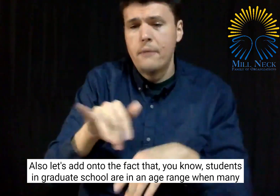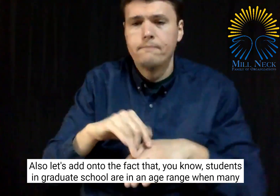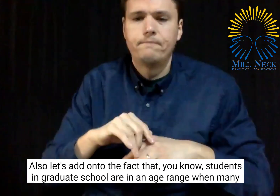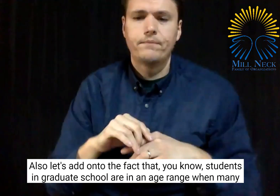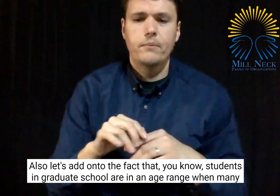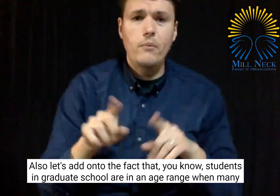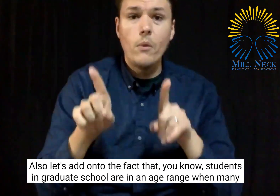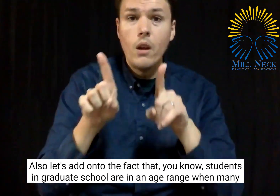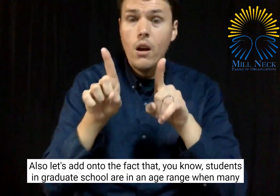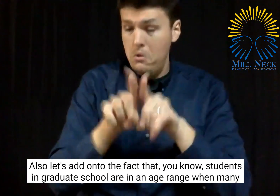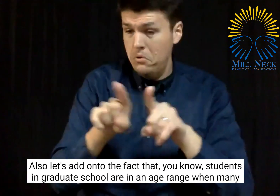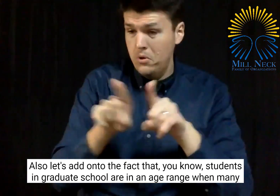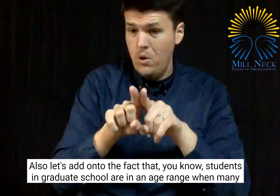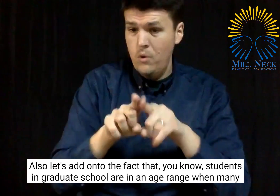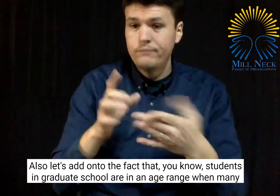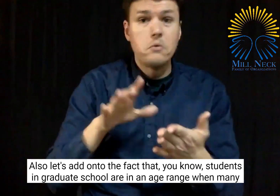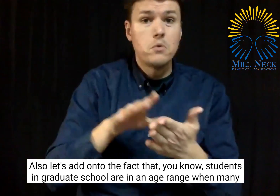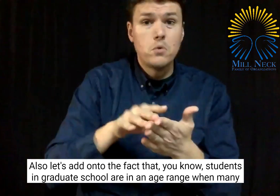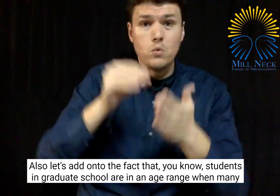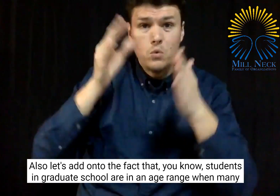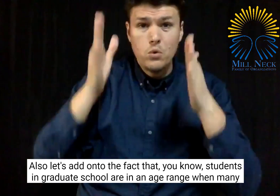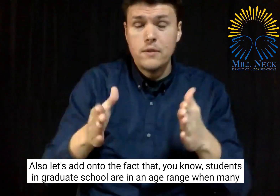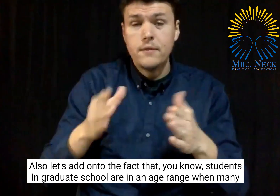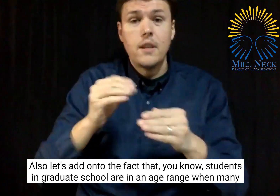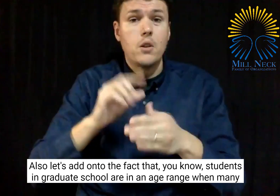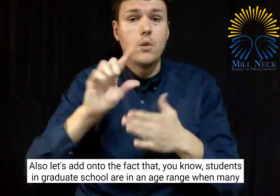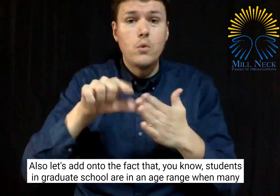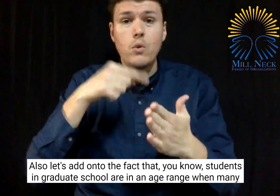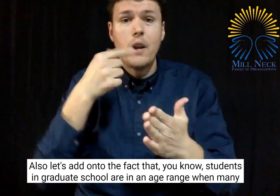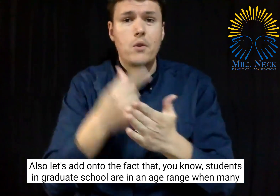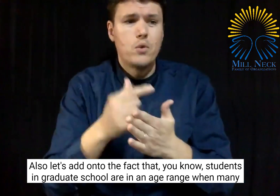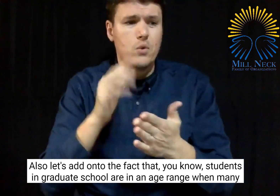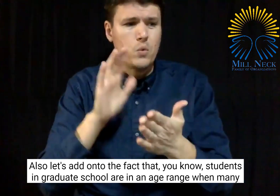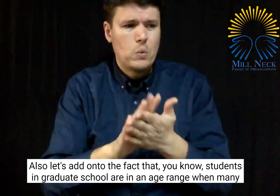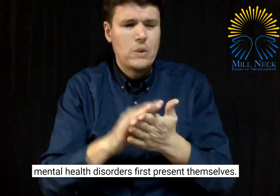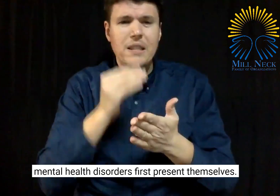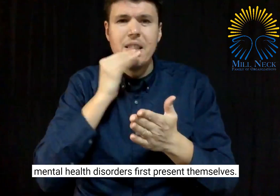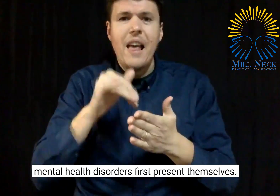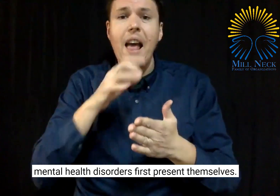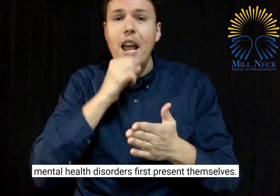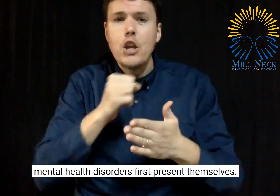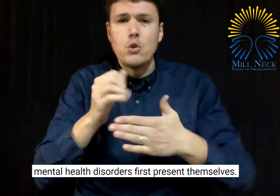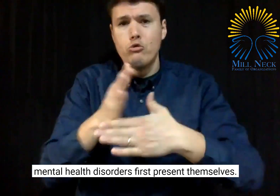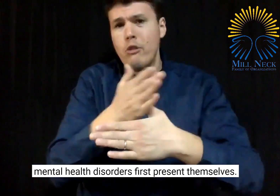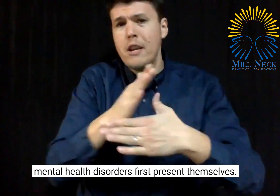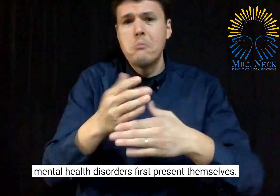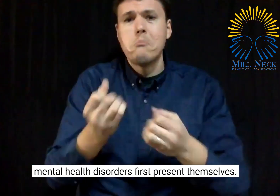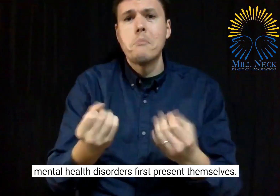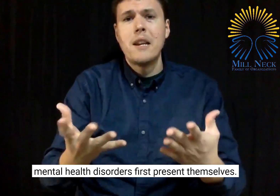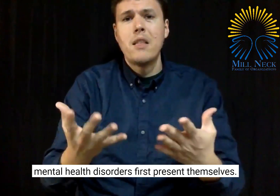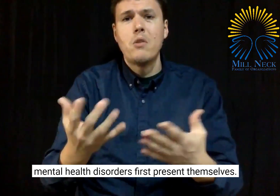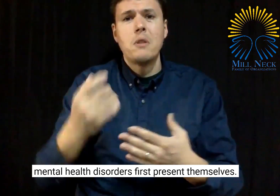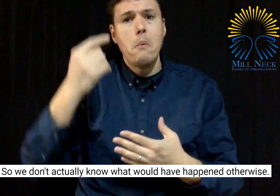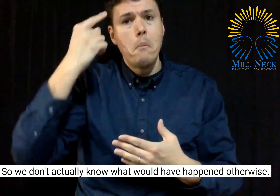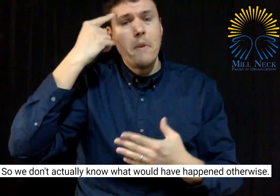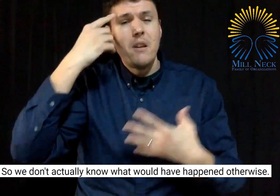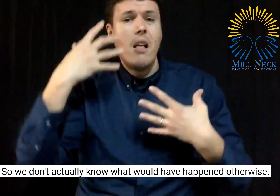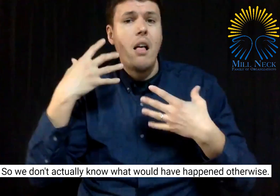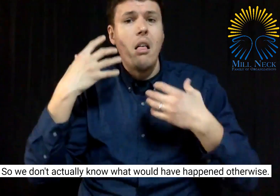on to the fact that, students in graduate school are in an age range when many mental health disorders first present themselves. So we don't actually know what would